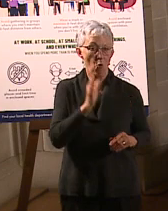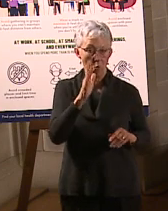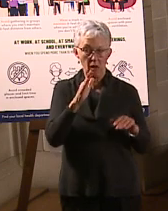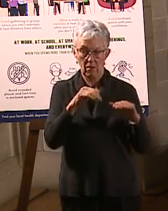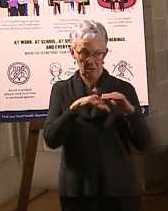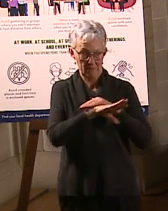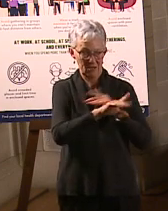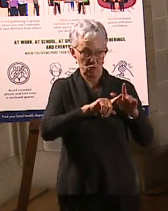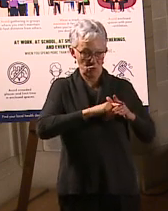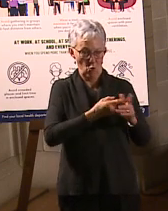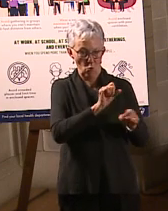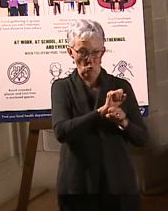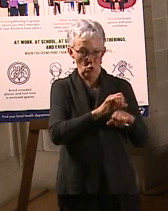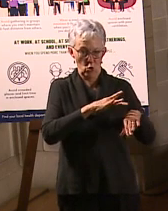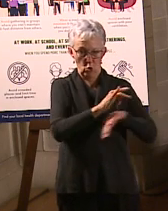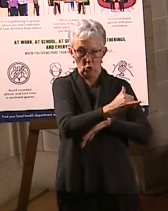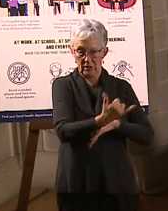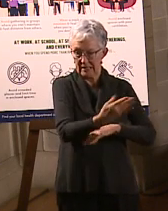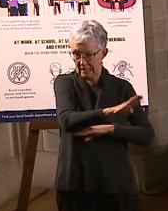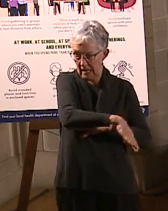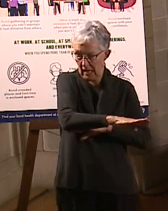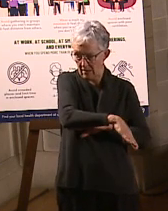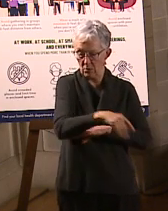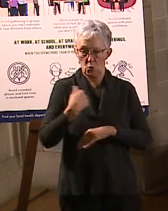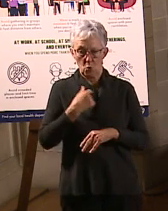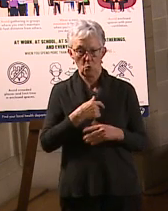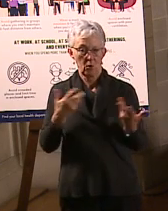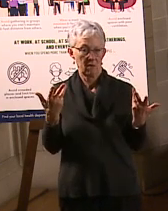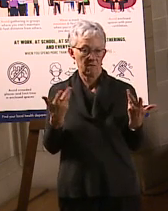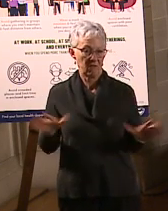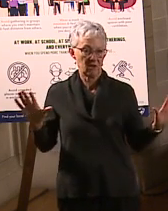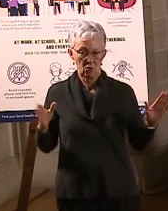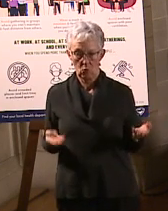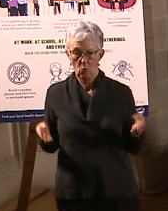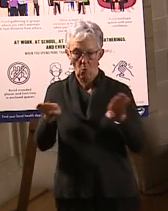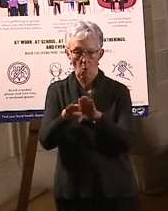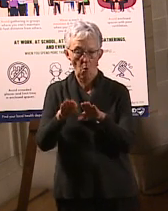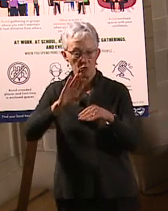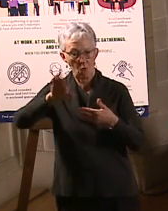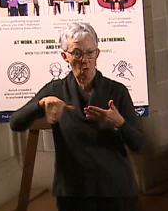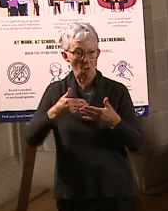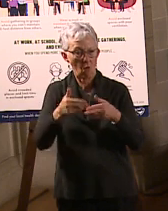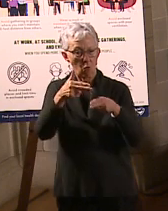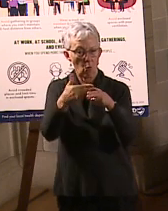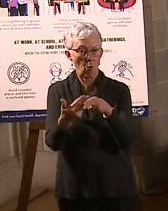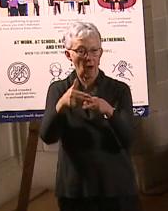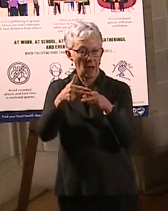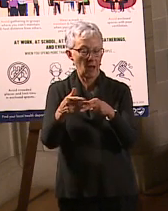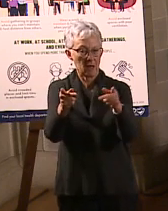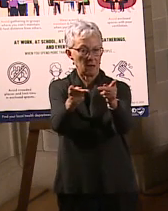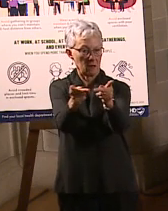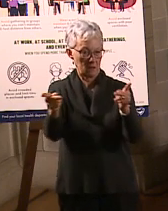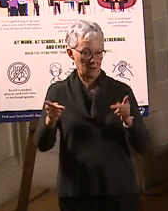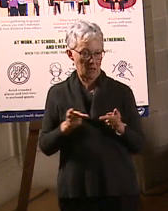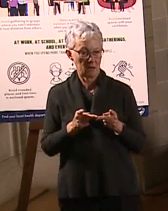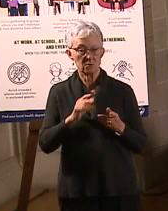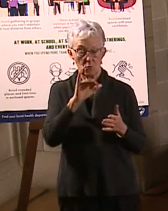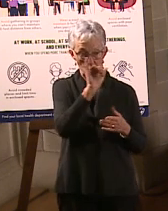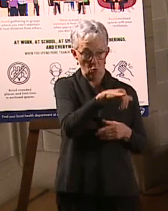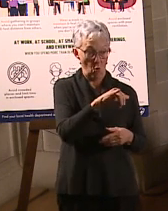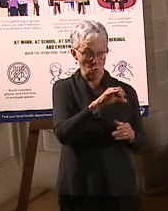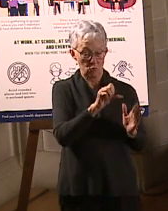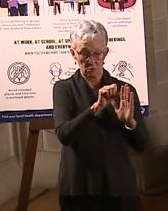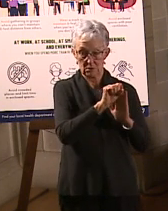early. We have closed all of our commercial vehicle scales so that those troopers are available to